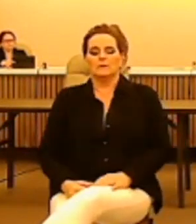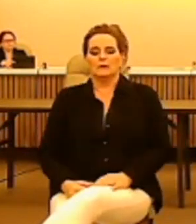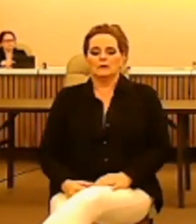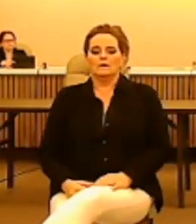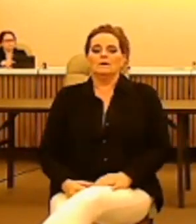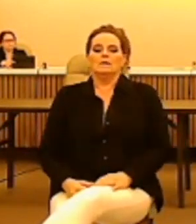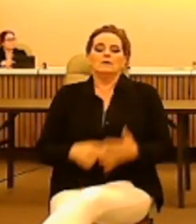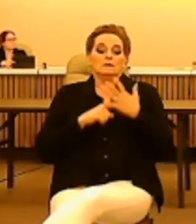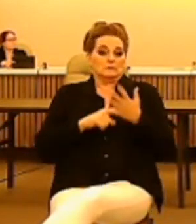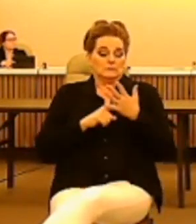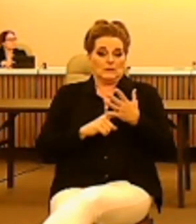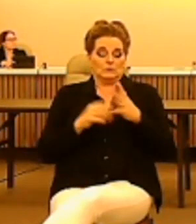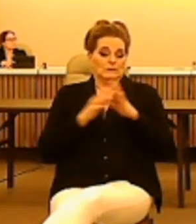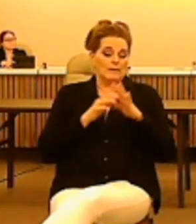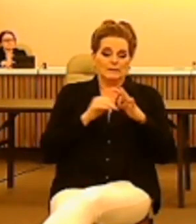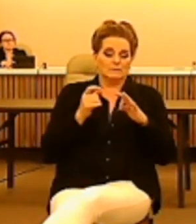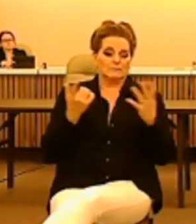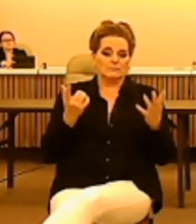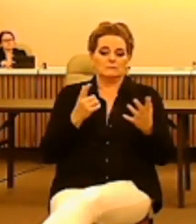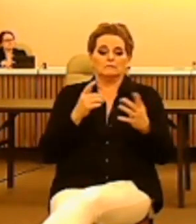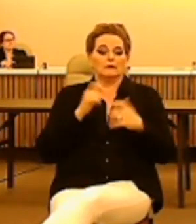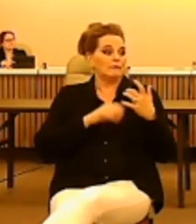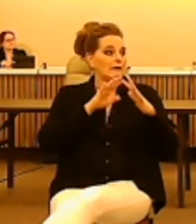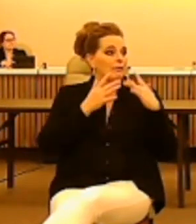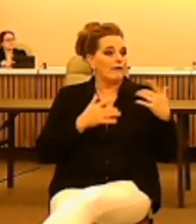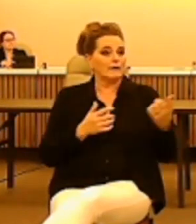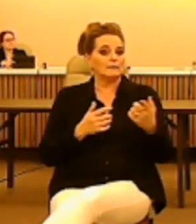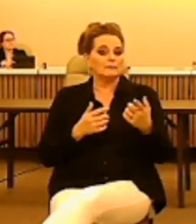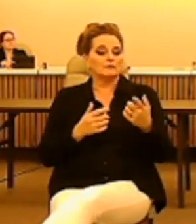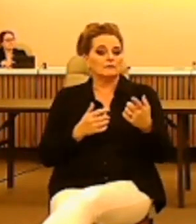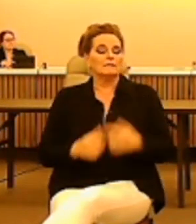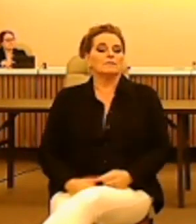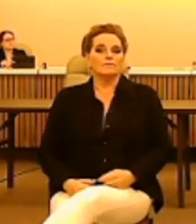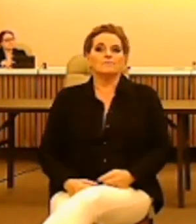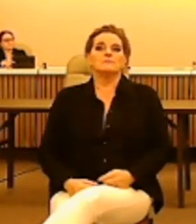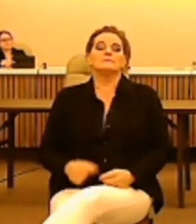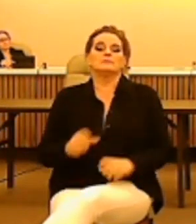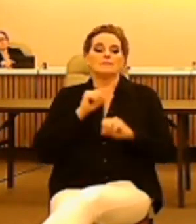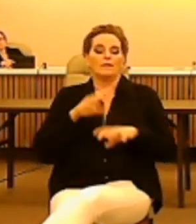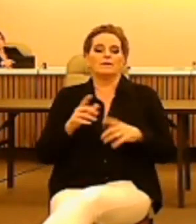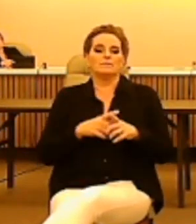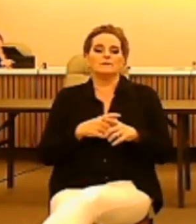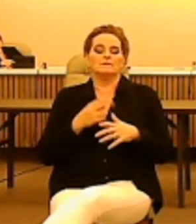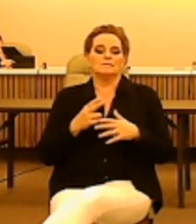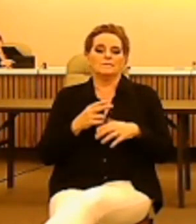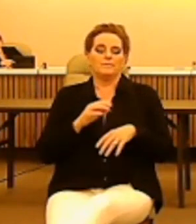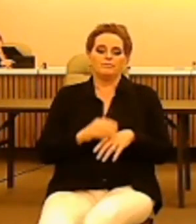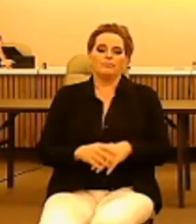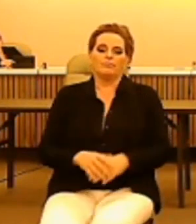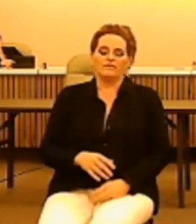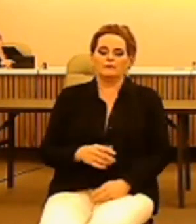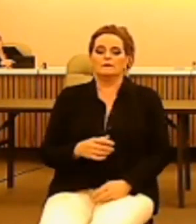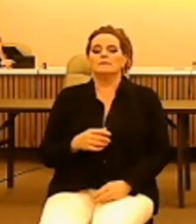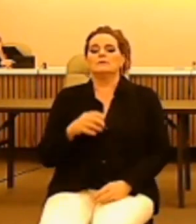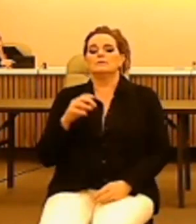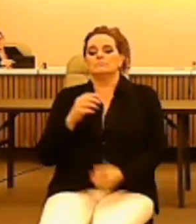Any further discussion or comments? Anything online? Hearing none, please call the roll. Councilmember